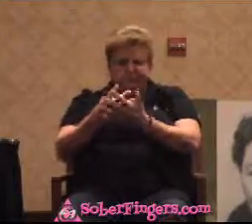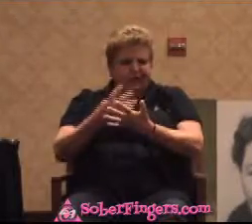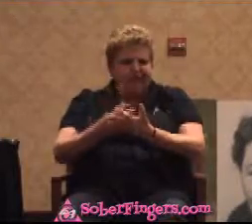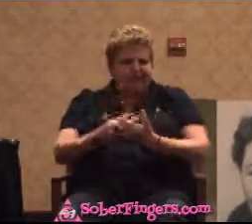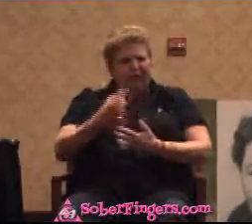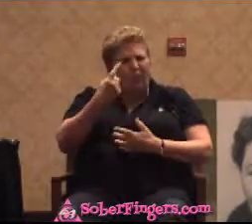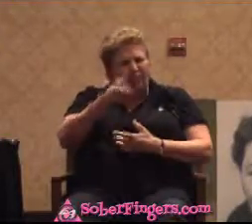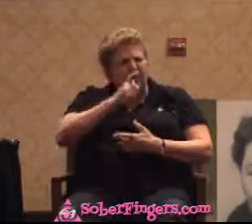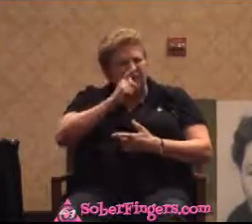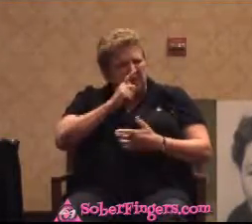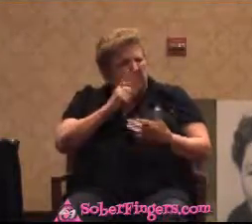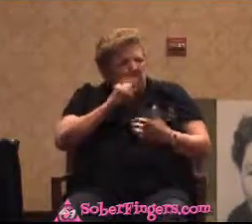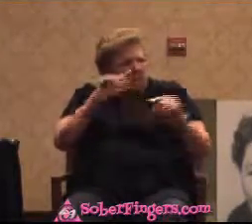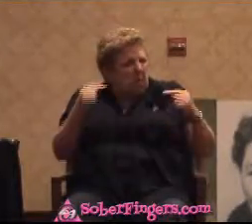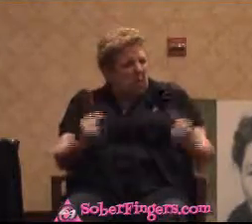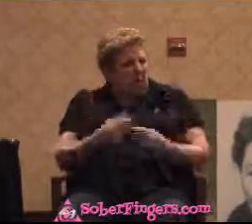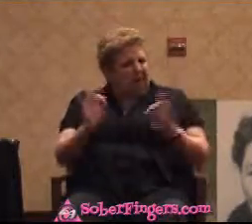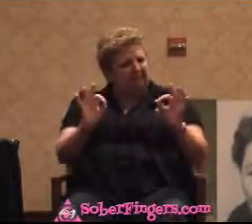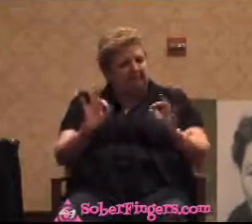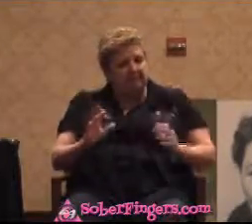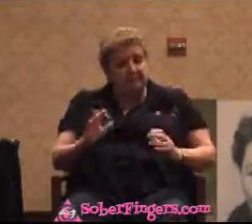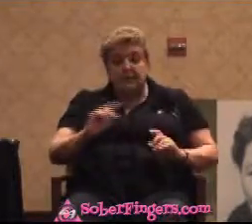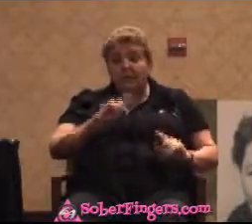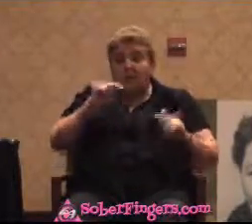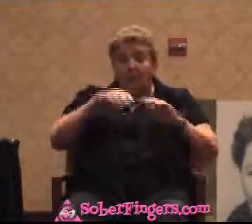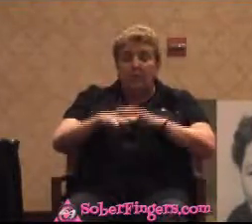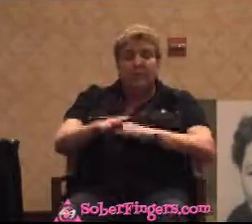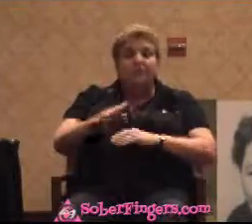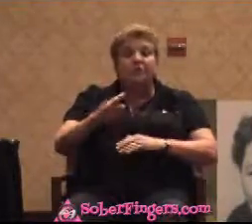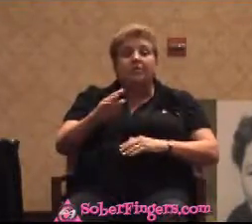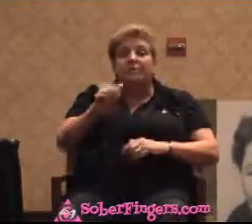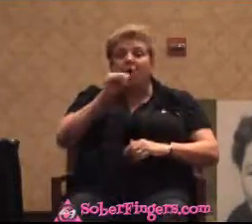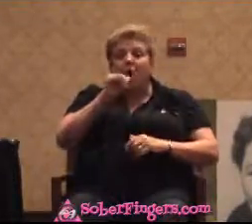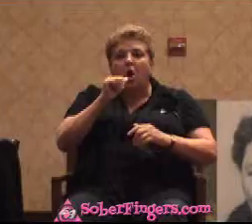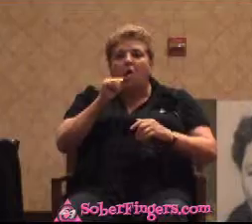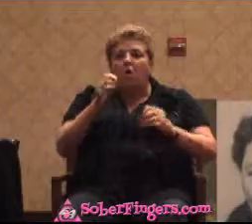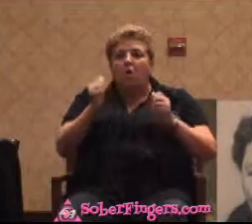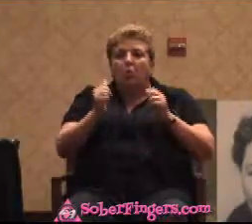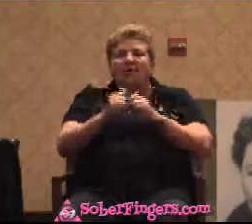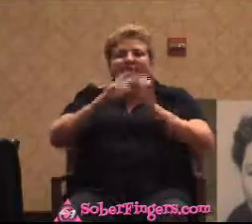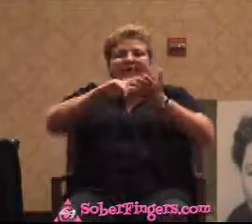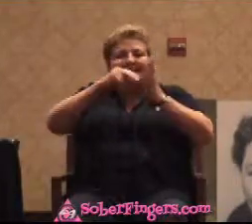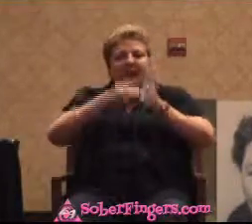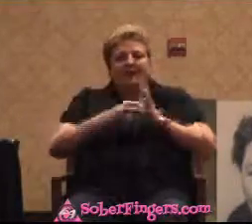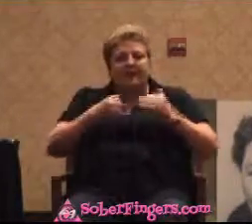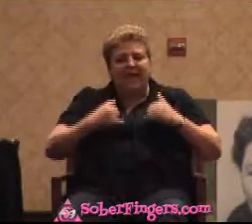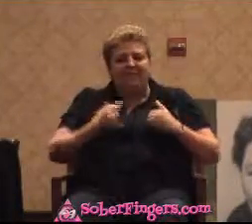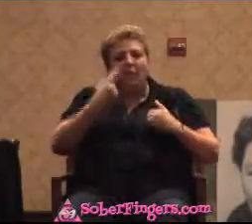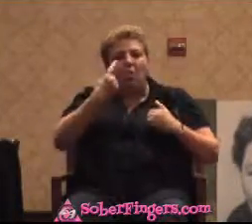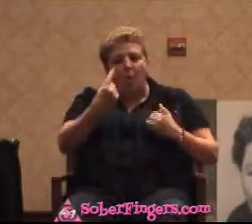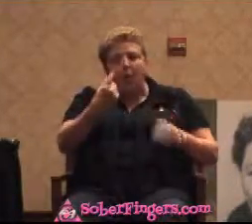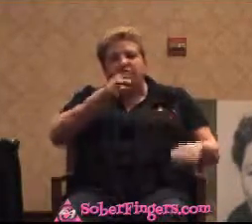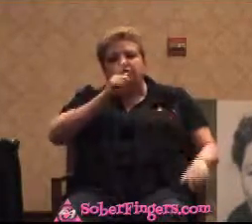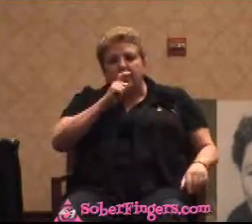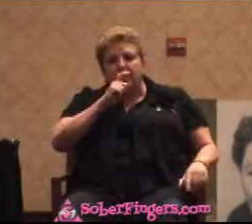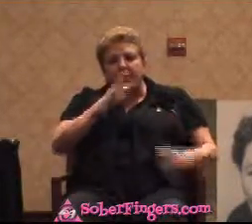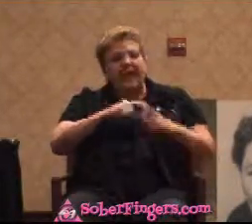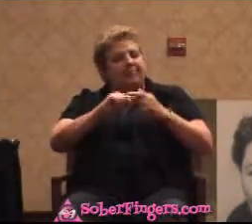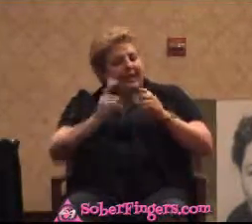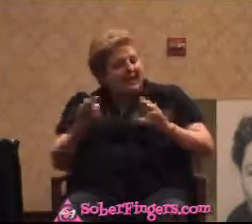hurt me. And I went to that bar with the sole intention of having one drink and getting on that bus and going to